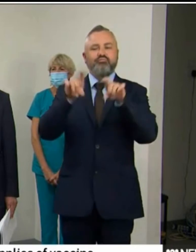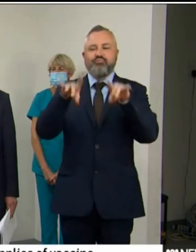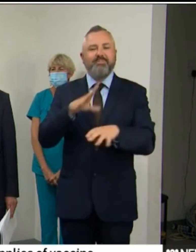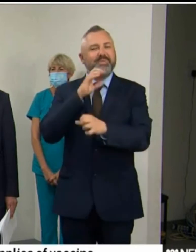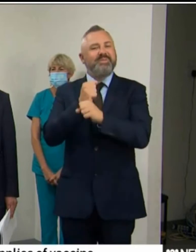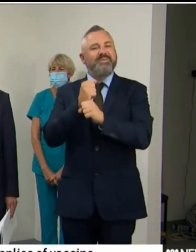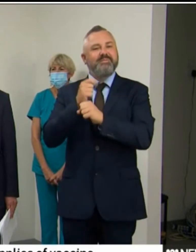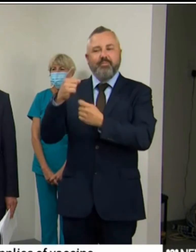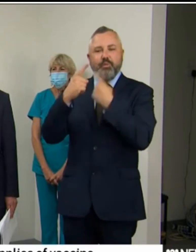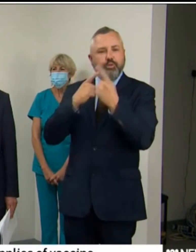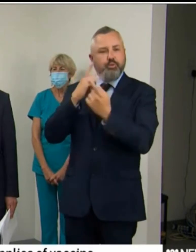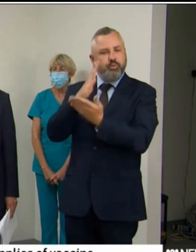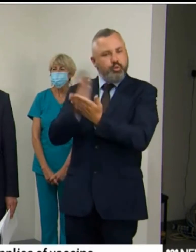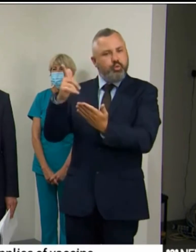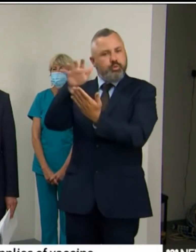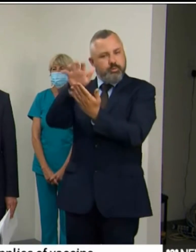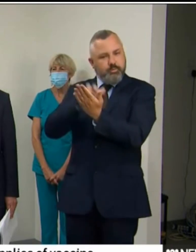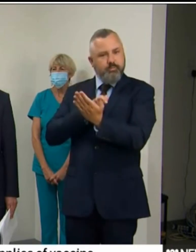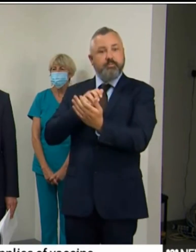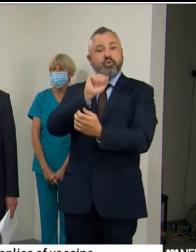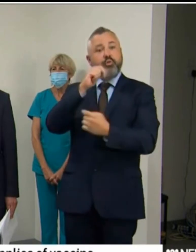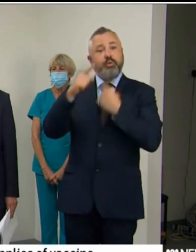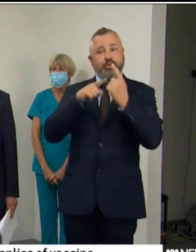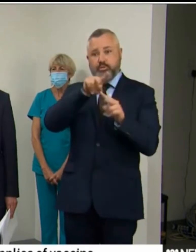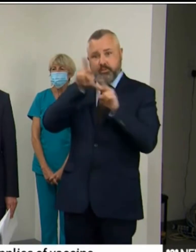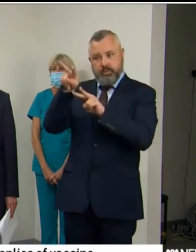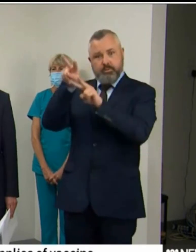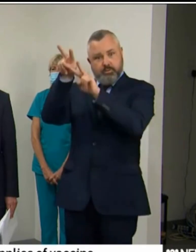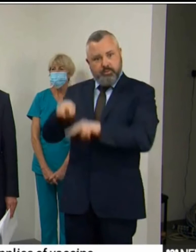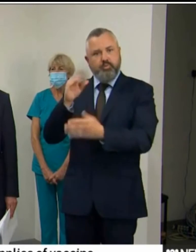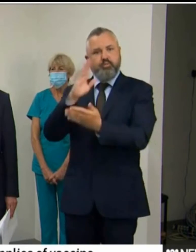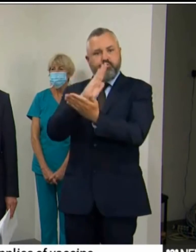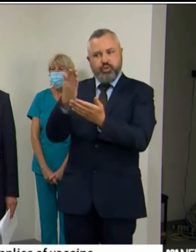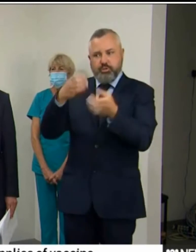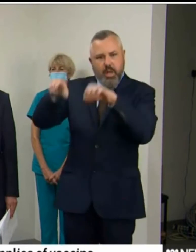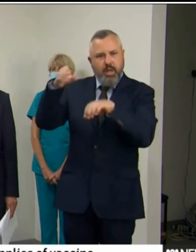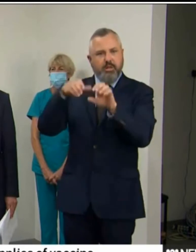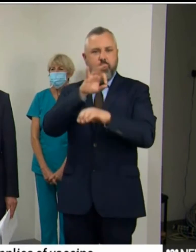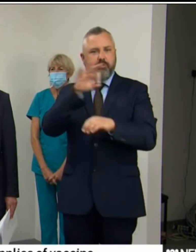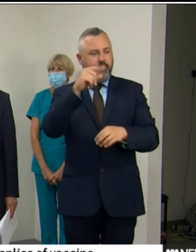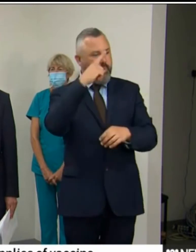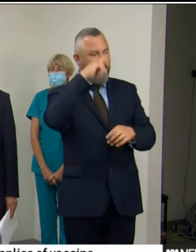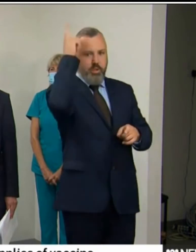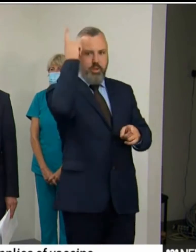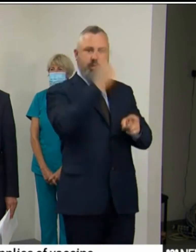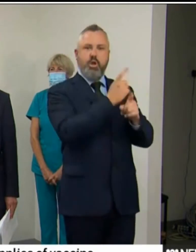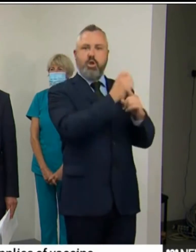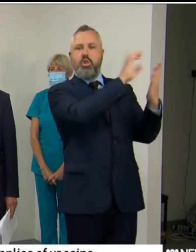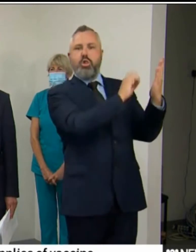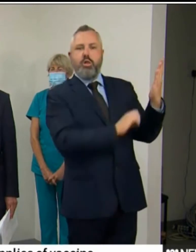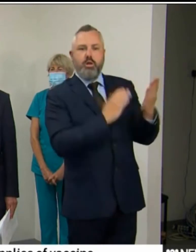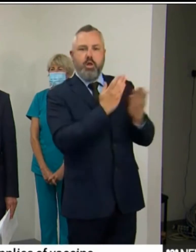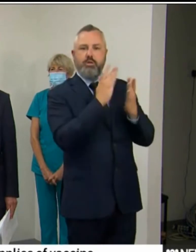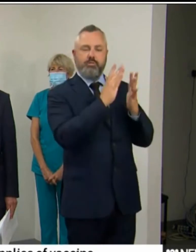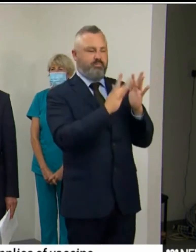information, and make sure that what you're getting is from scientists, not social media influencers. And if you do get